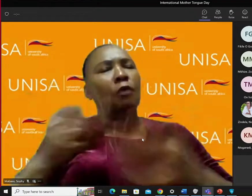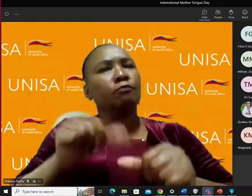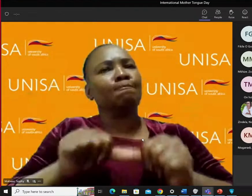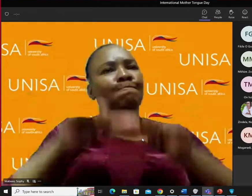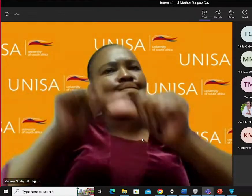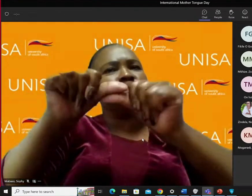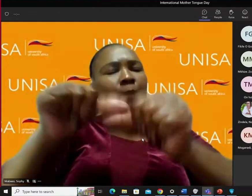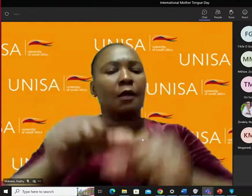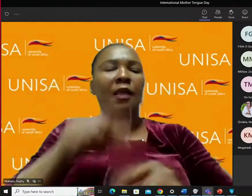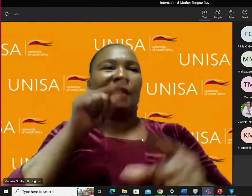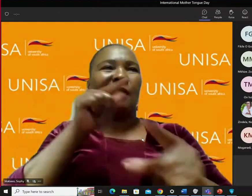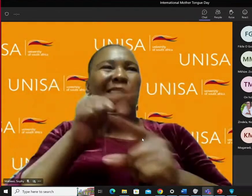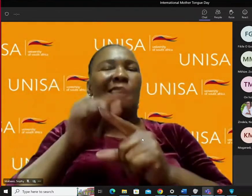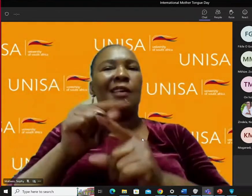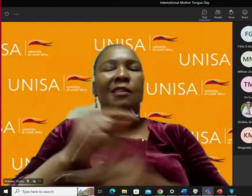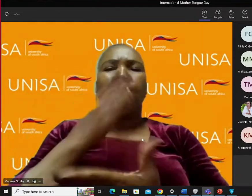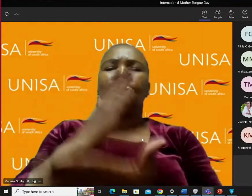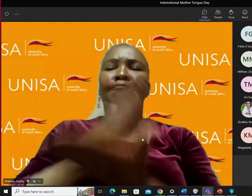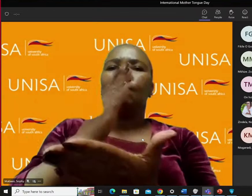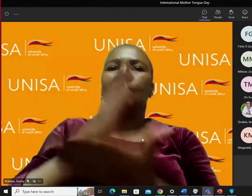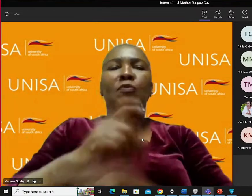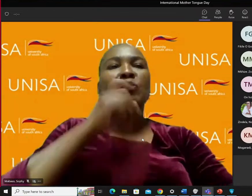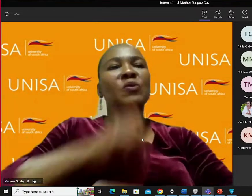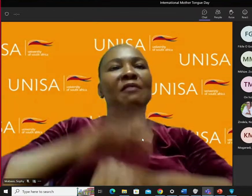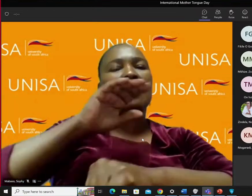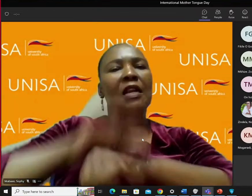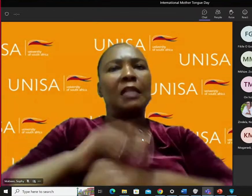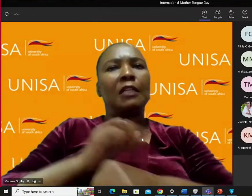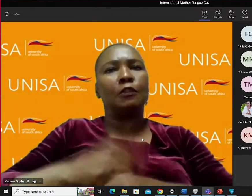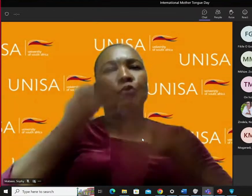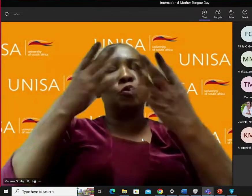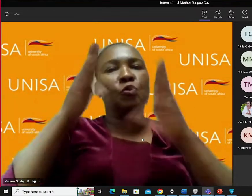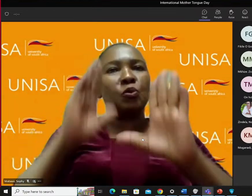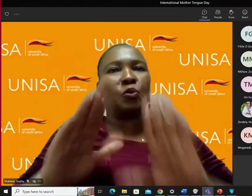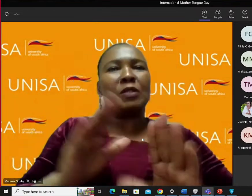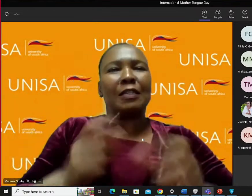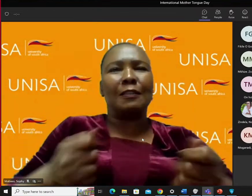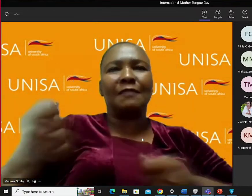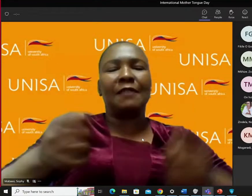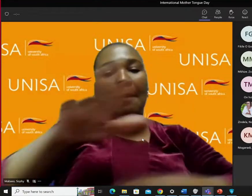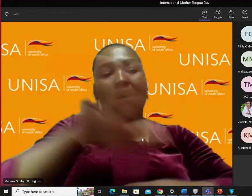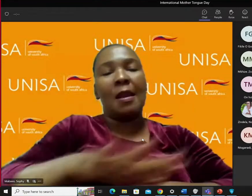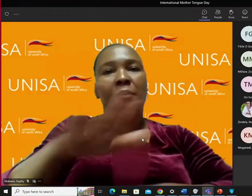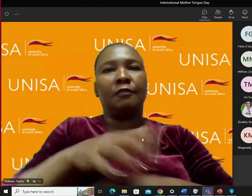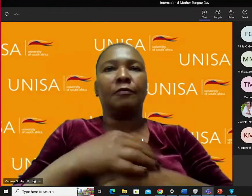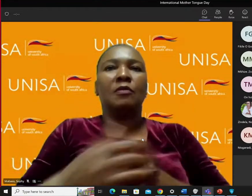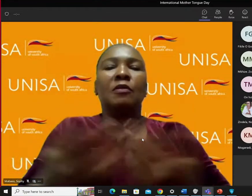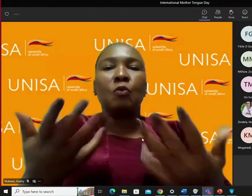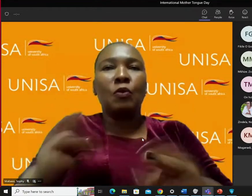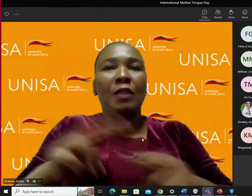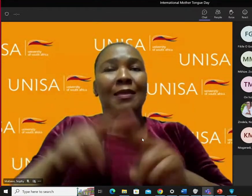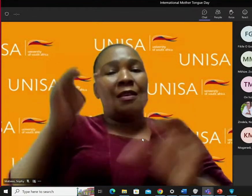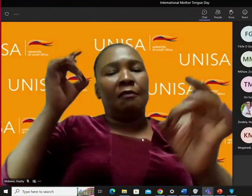make this a truly user-friendly, student-driven platform with information that they can quickly